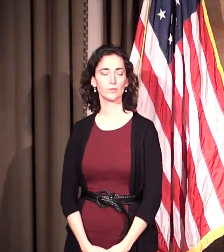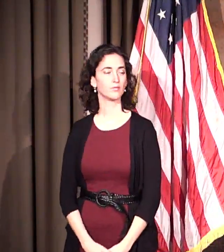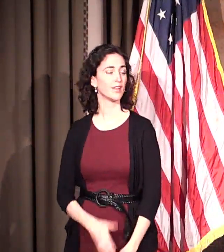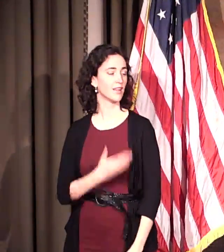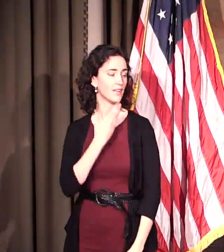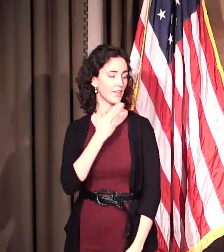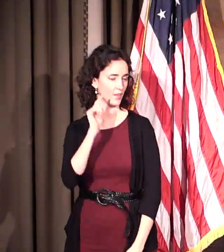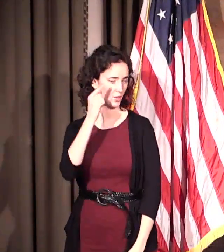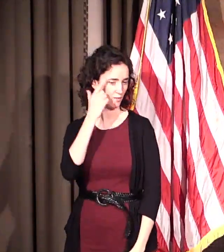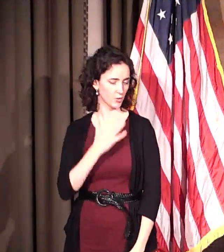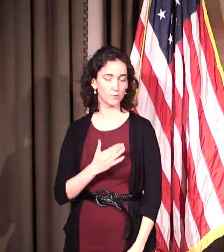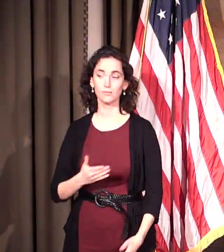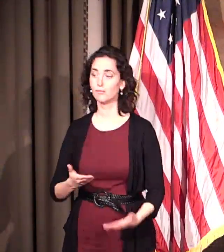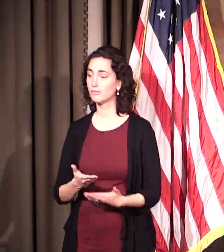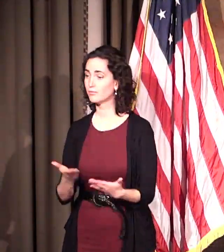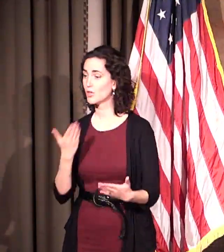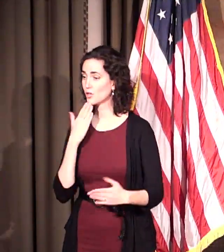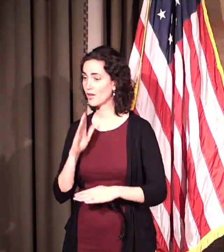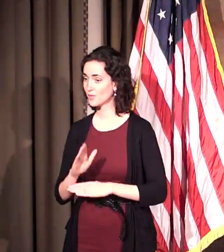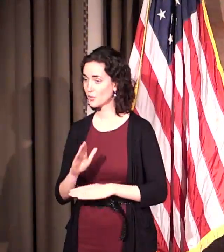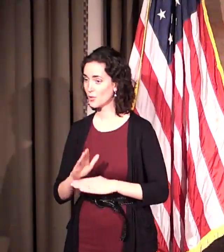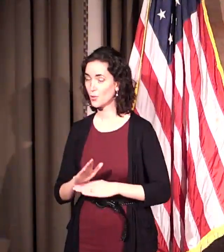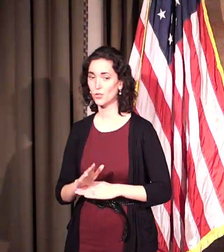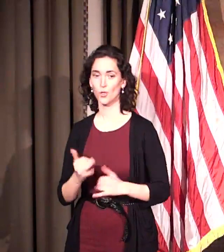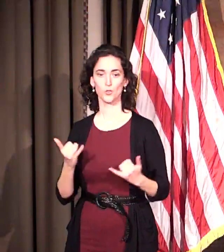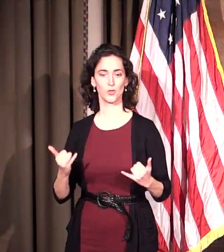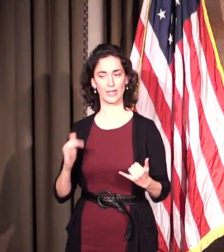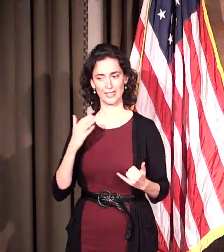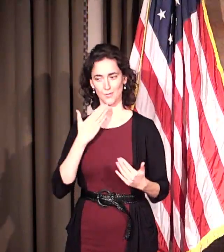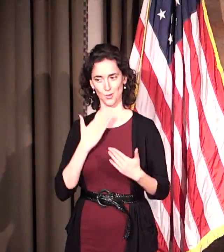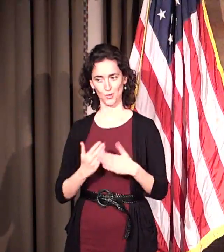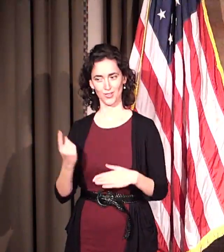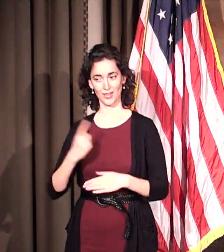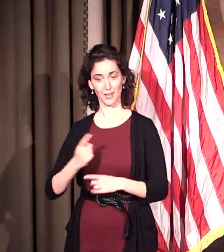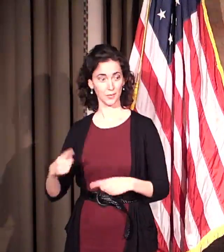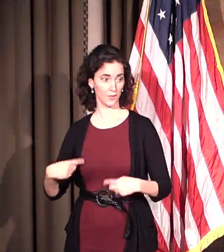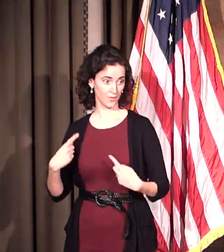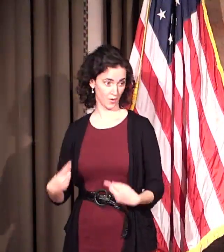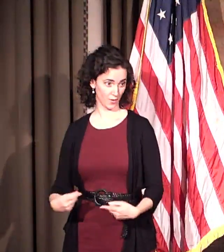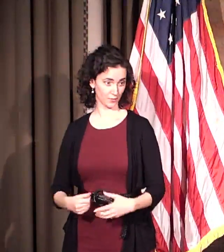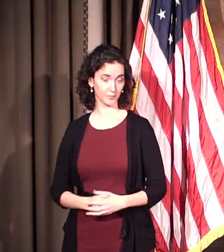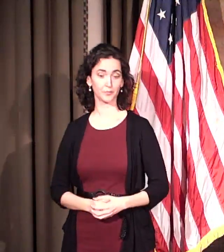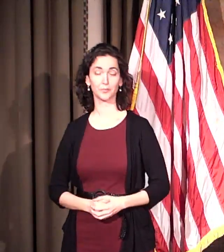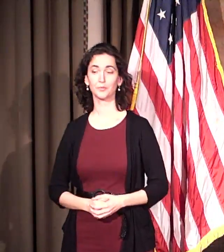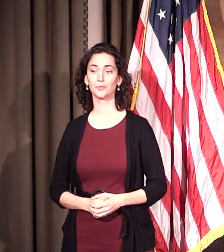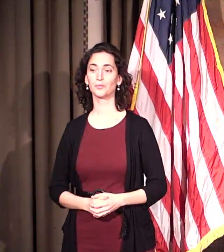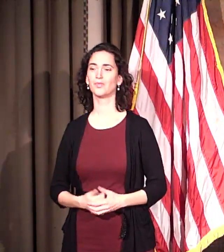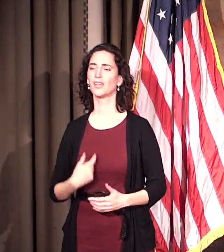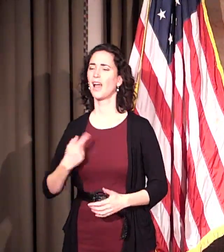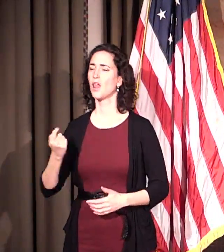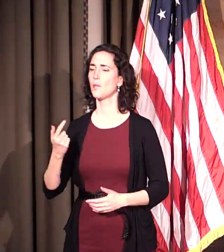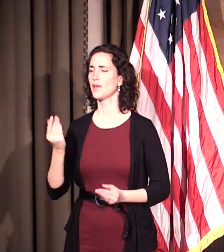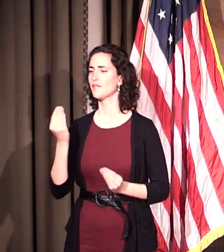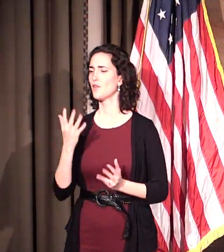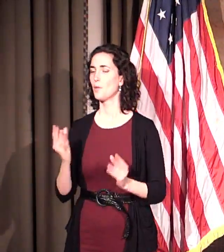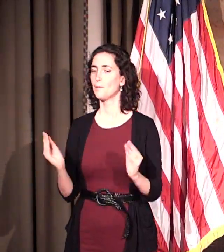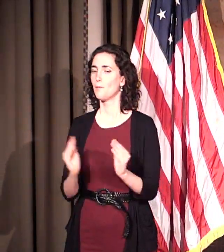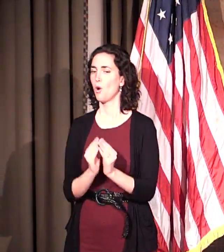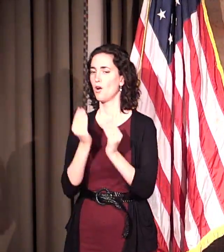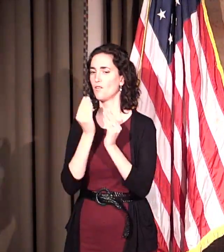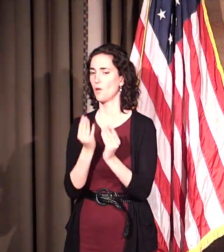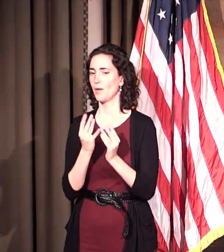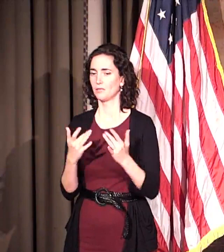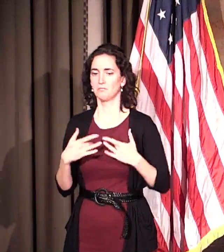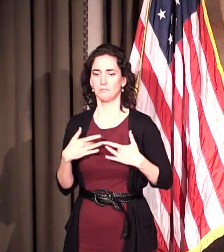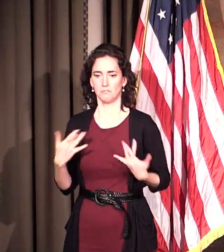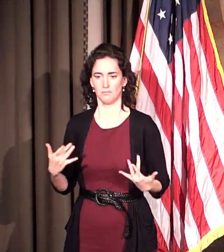Thank you, Governor. Good afternoon, everyone. Hope everyone's having a good day so far. I'll share a little bit of additional information about